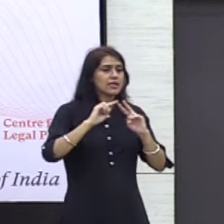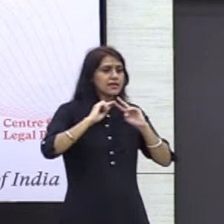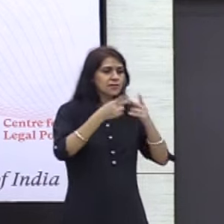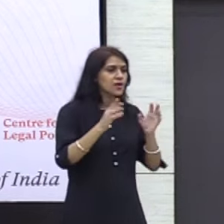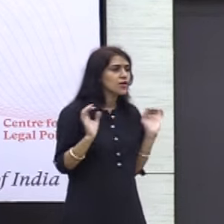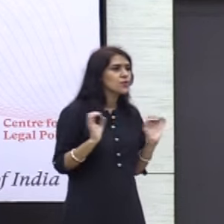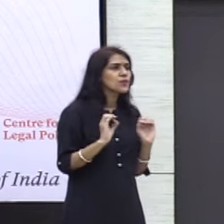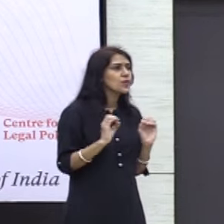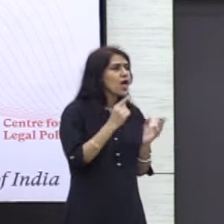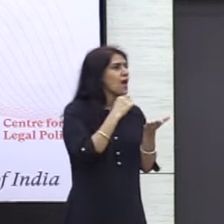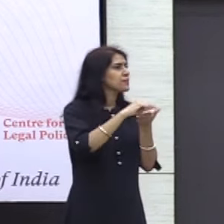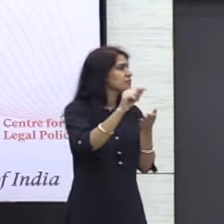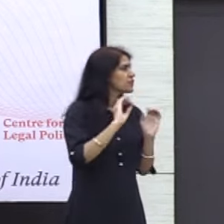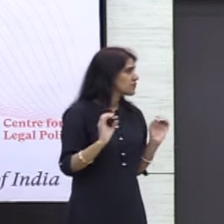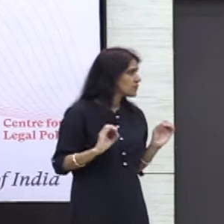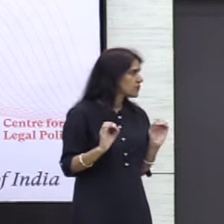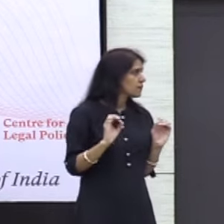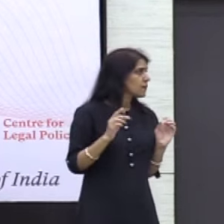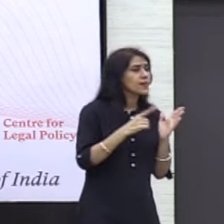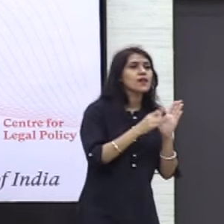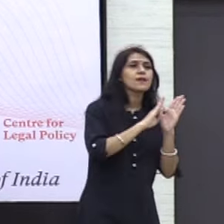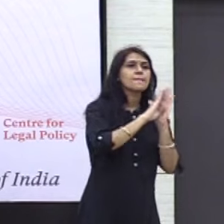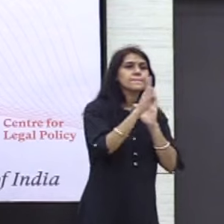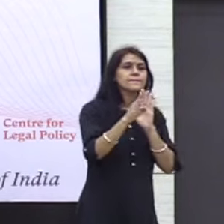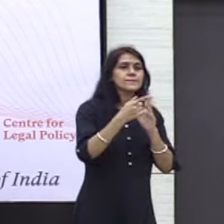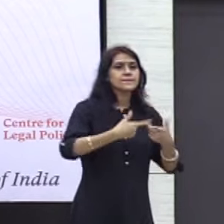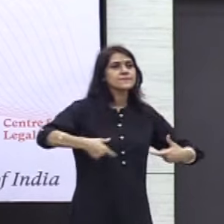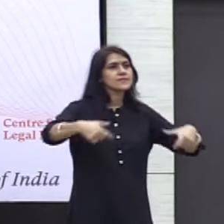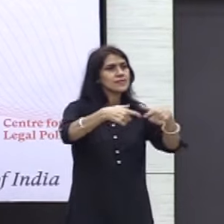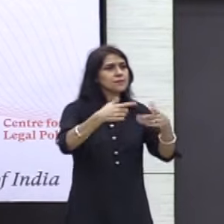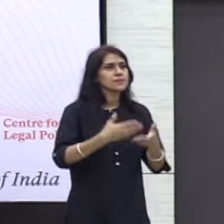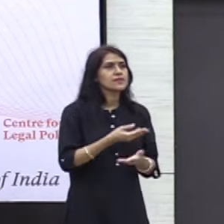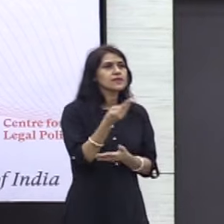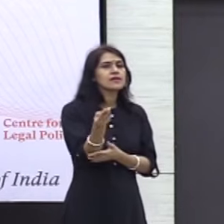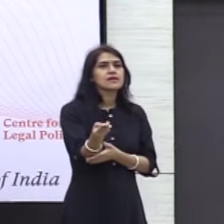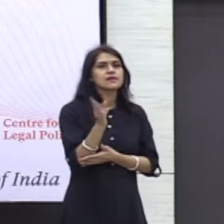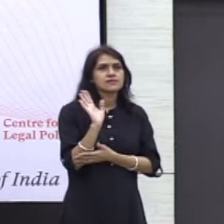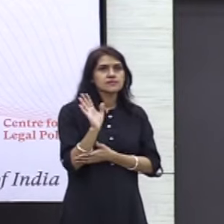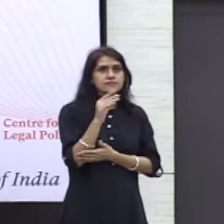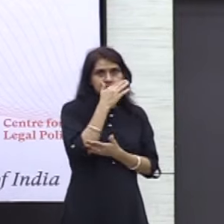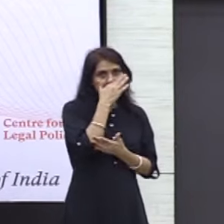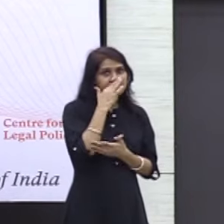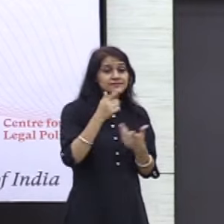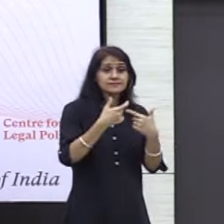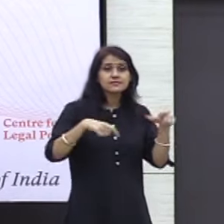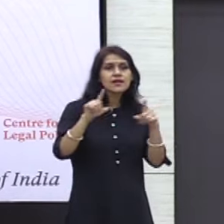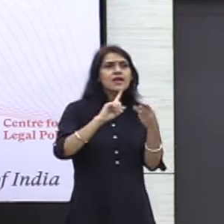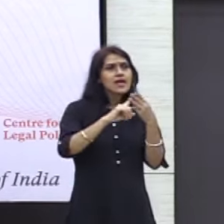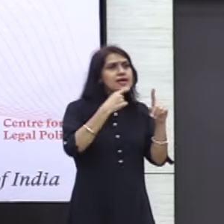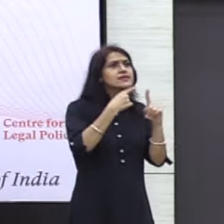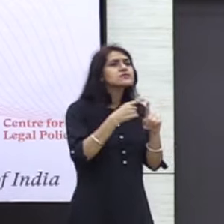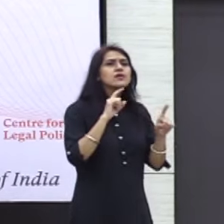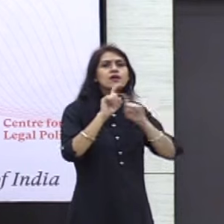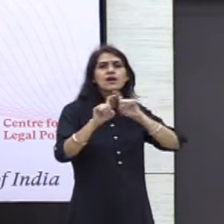mind. And they straight away sent it to the committee. The committee did not ask for expert opinion